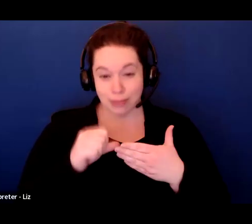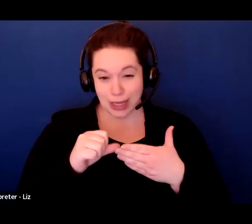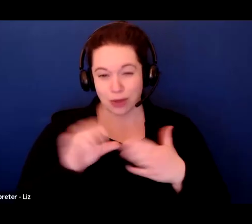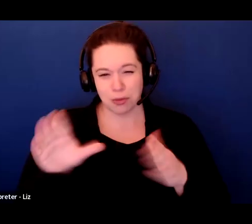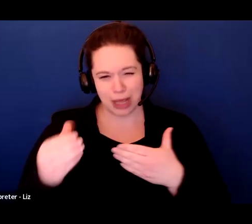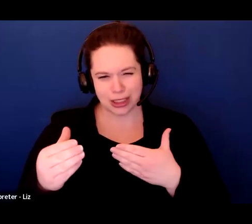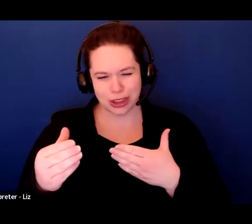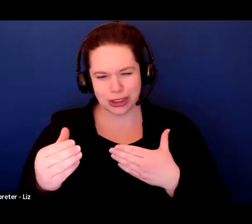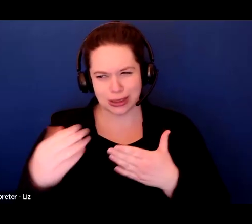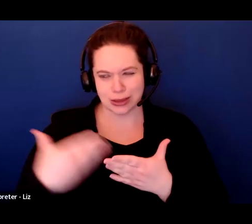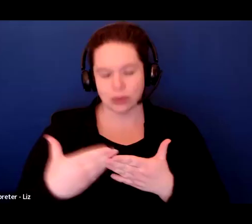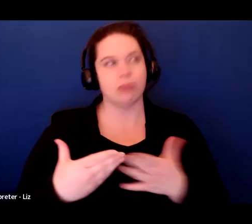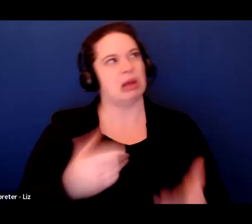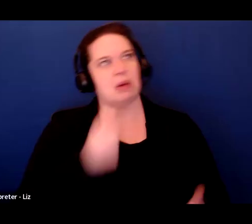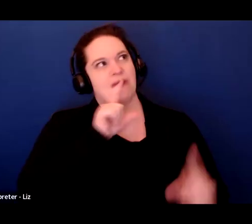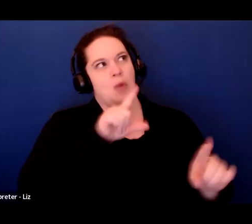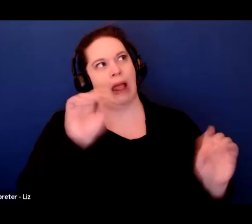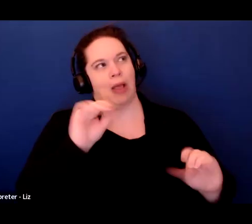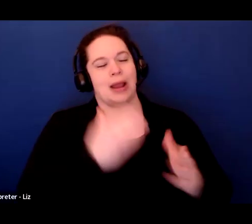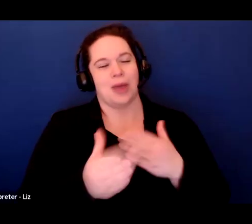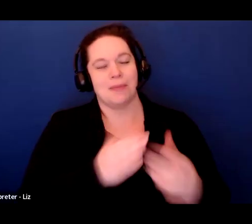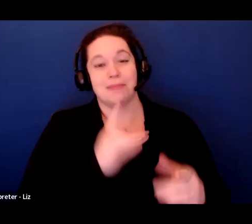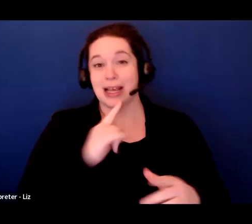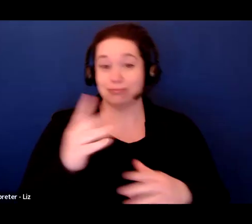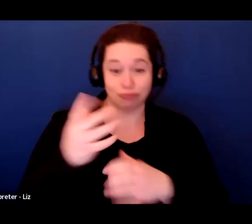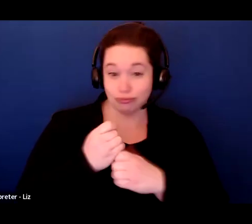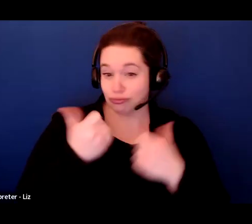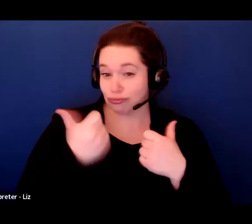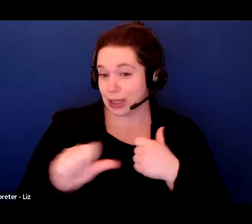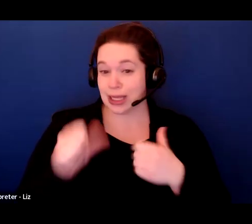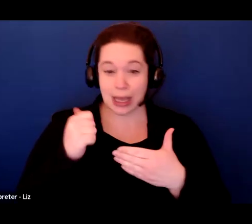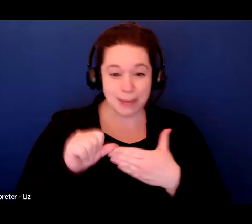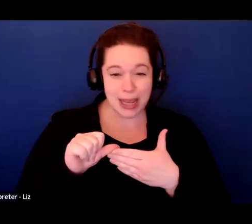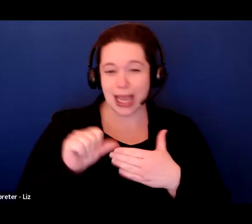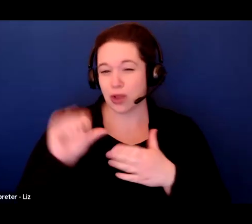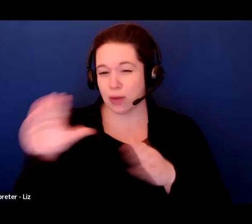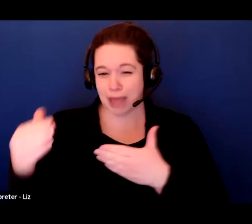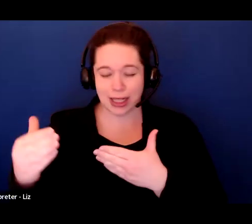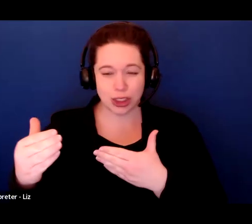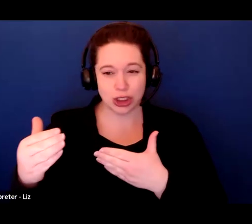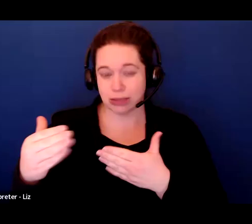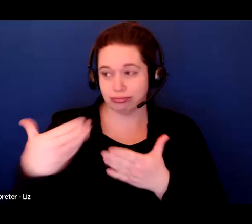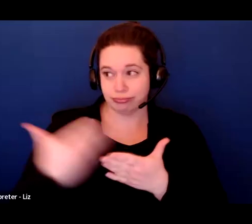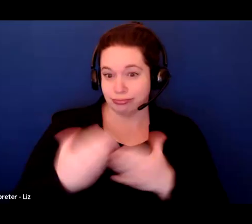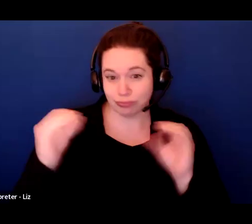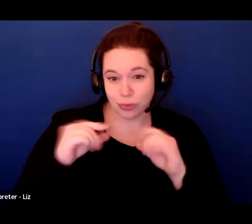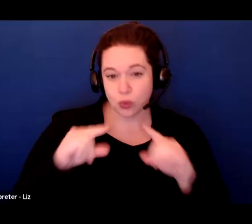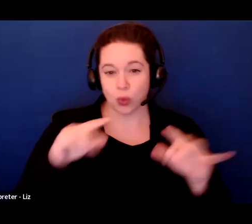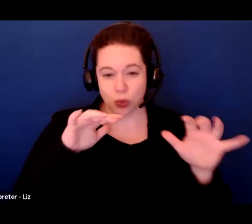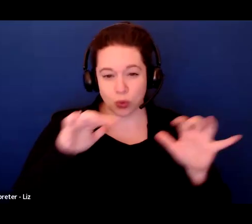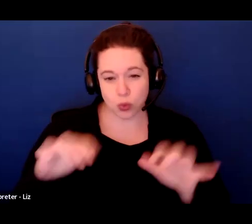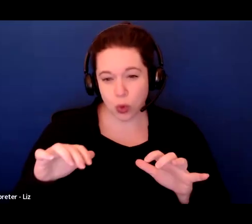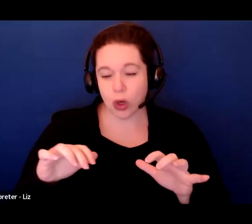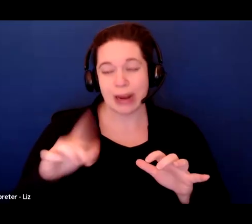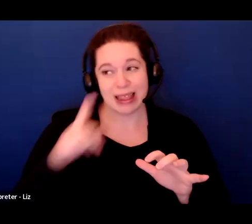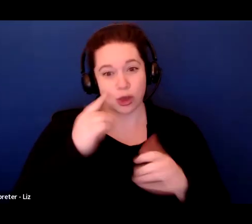had anything on order anyway, but I didn't get anything during the storm. And of course, it was delayed. So if you're waiting for your catheter